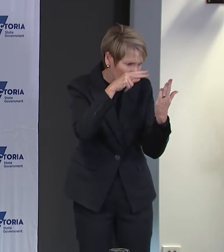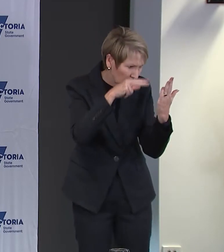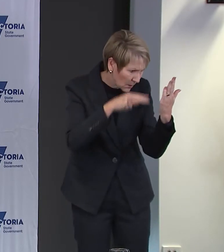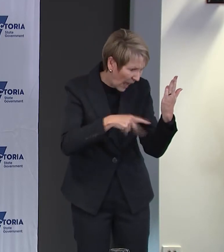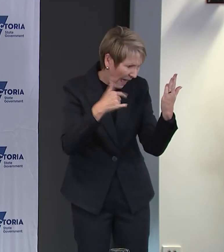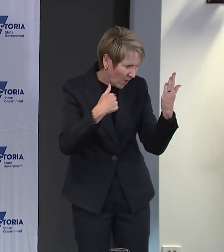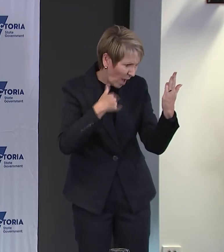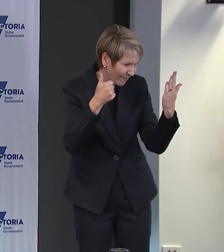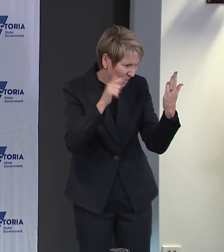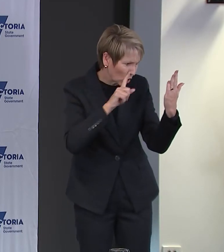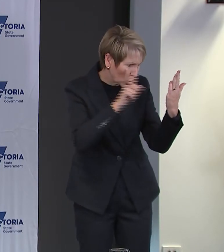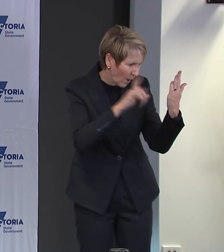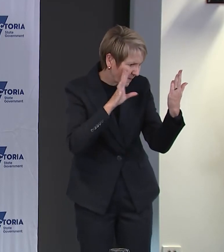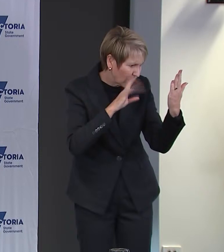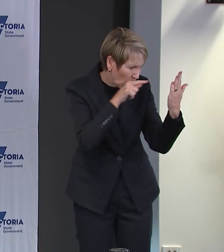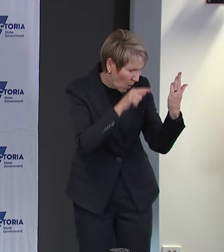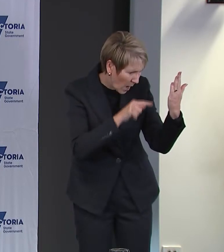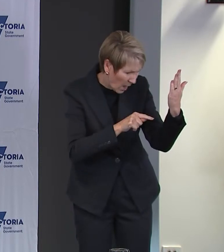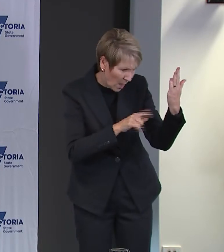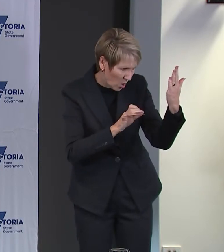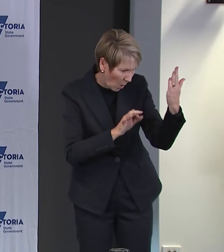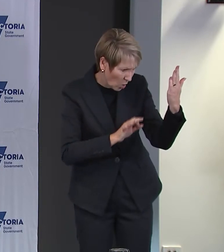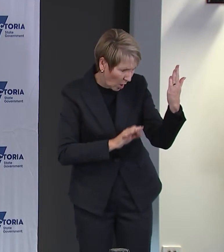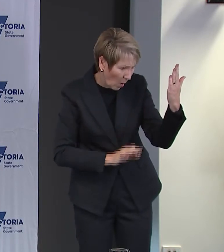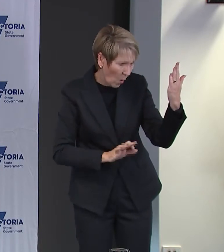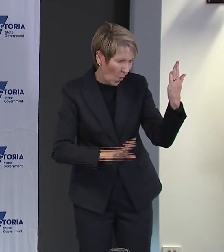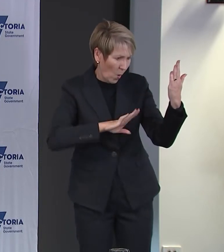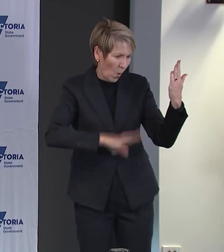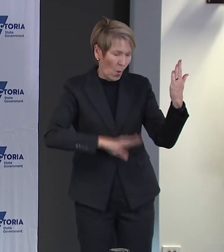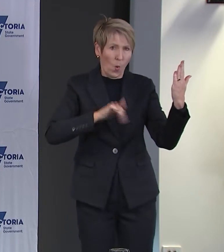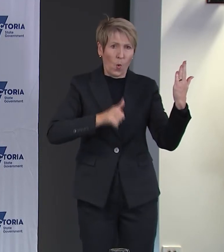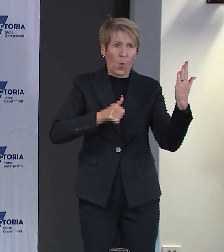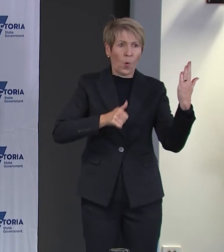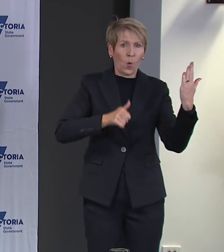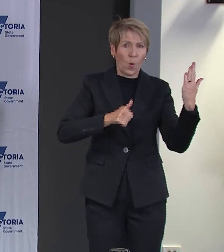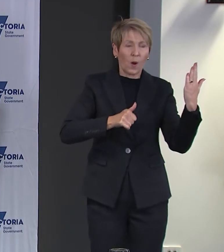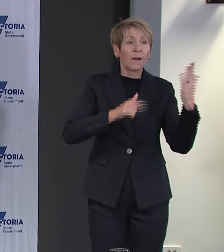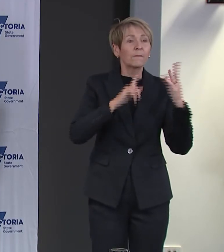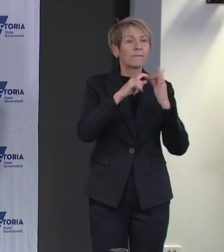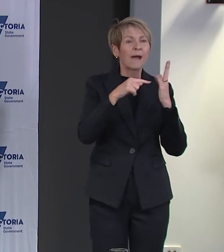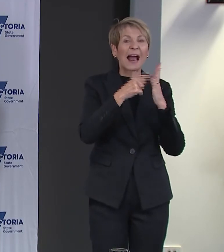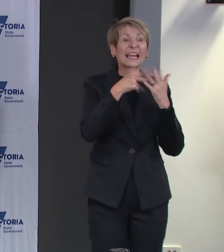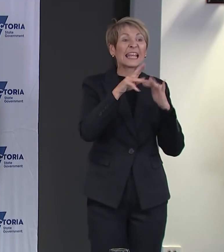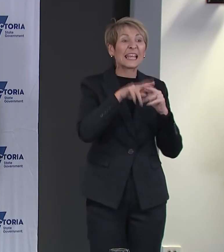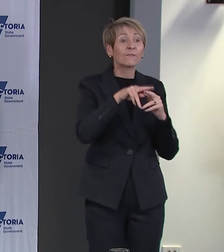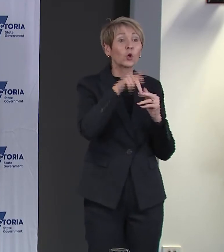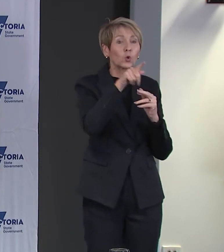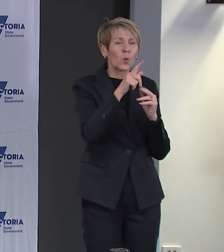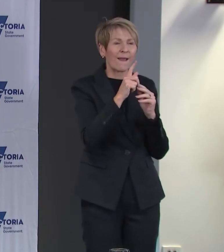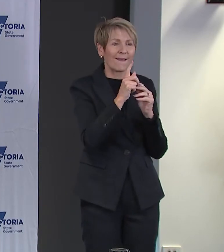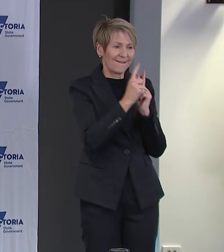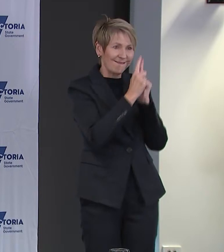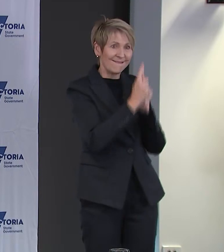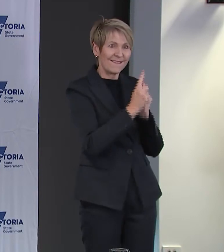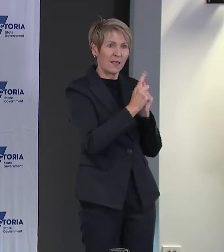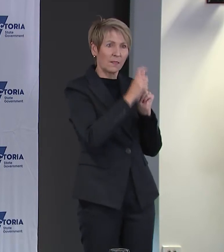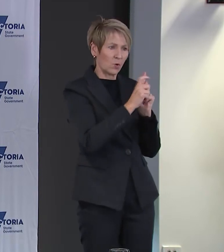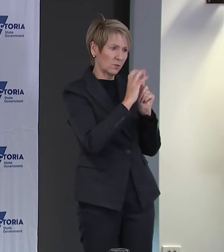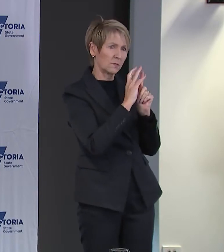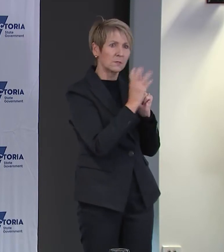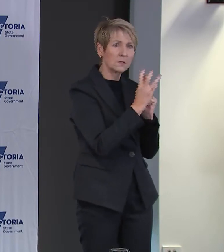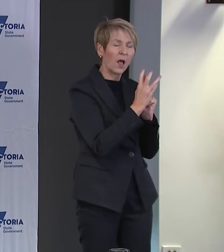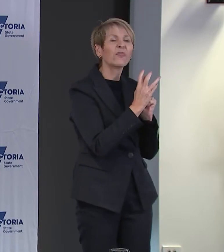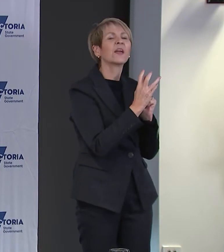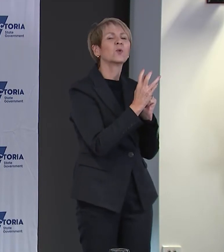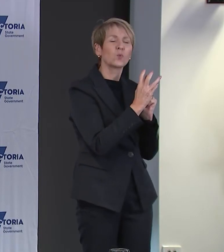test results are now coming well within 24 hours. And for primary close contacts, people we're particularly concerned about, we get them even faster. So we talked about last week draining the